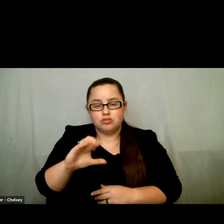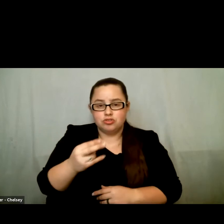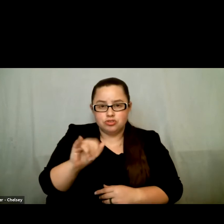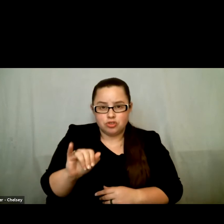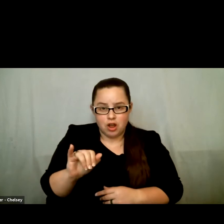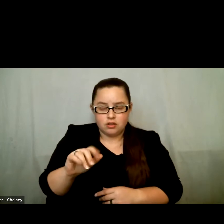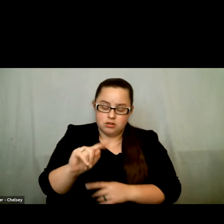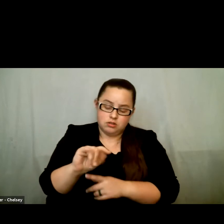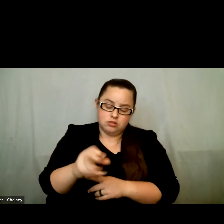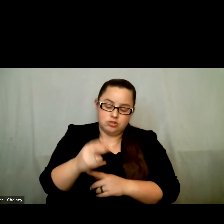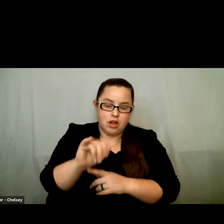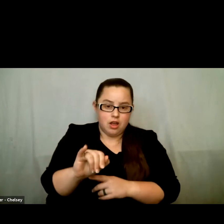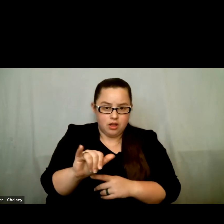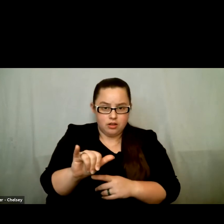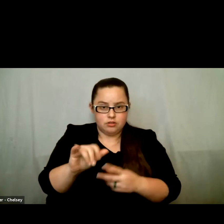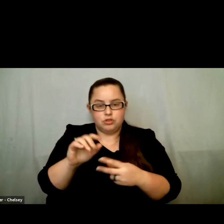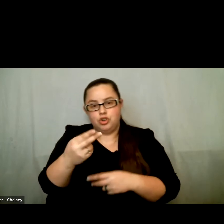Yang. Thank you.